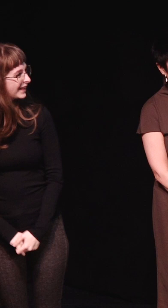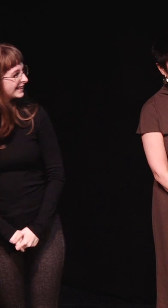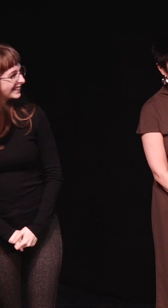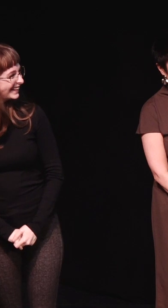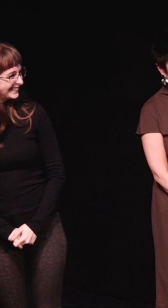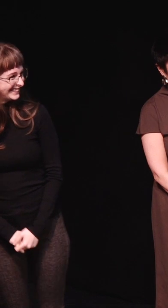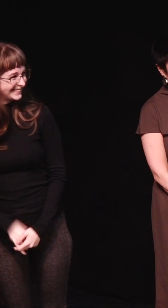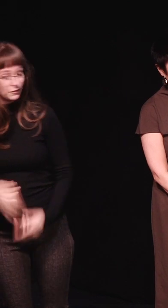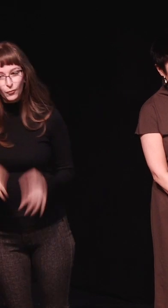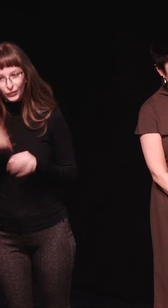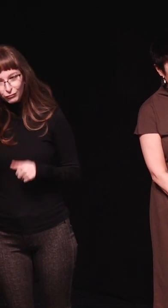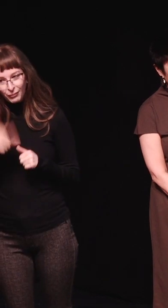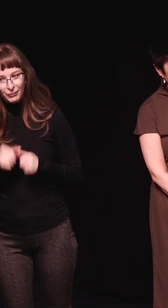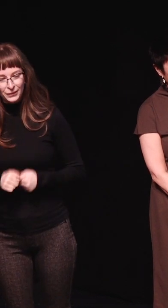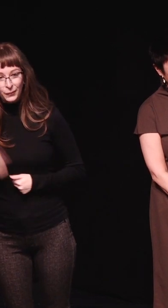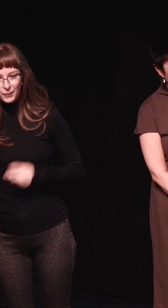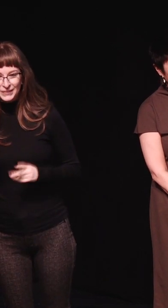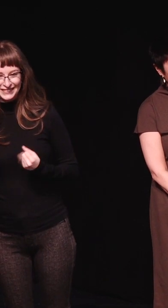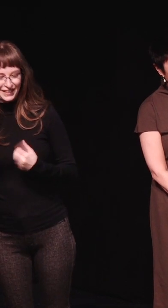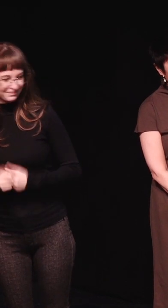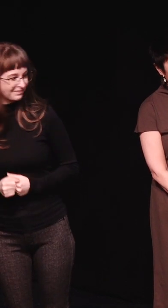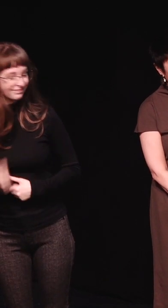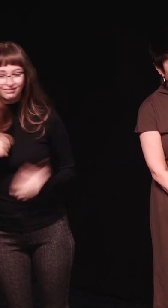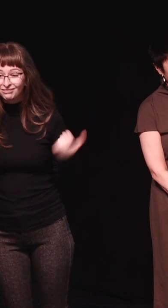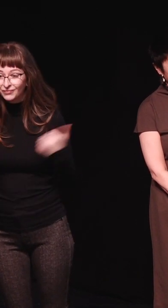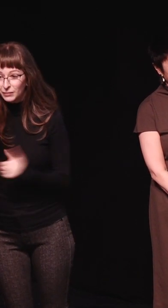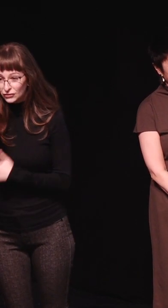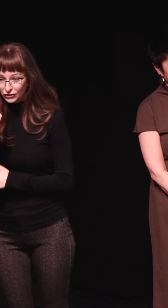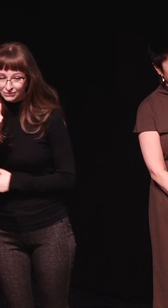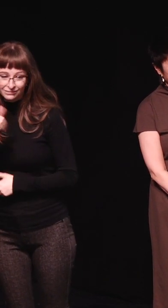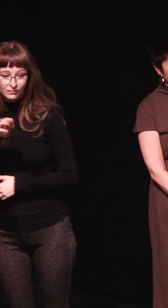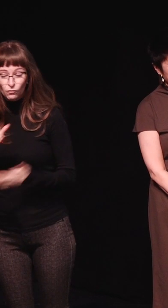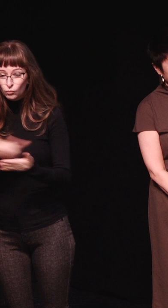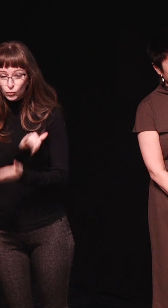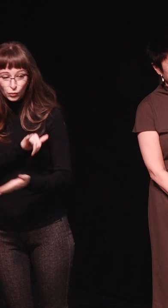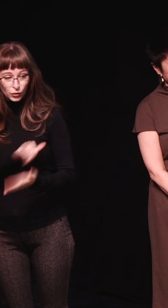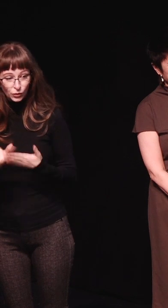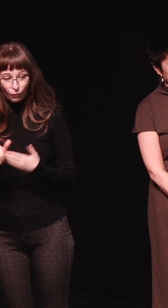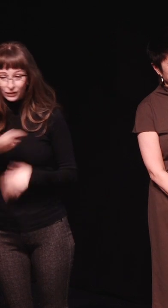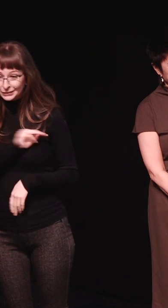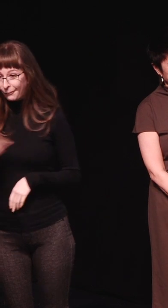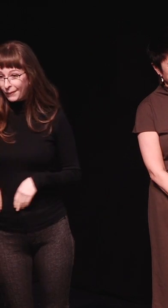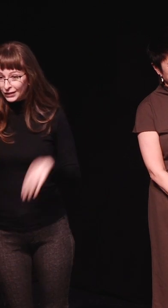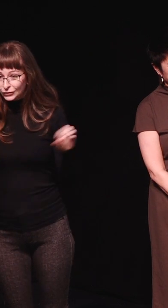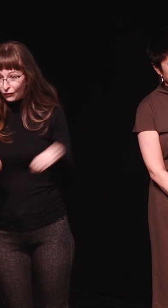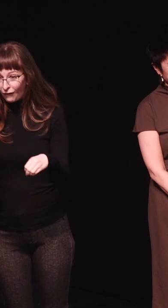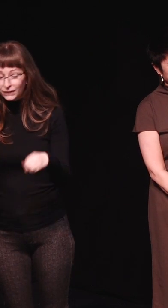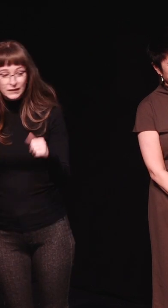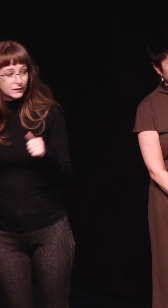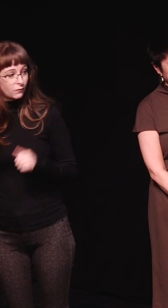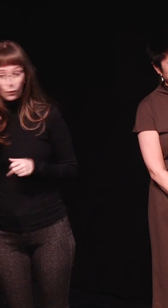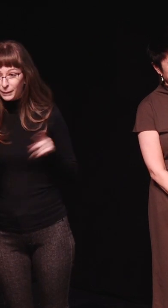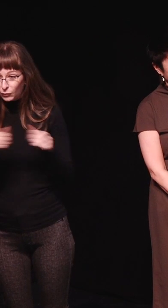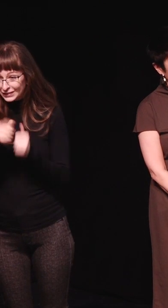Have to remember that. As Commissioner of New York City's office, Mayor's Office of People with Disabilities, it